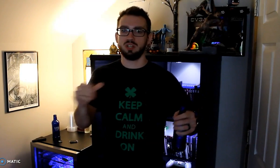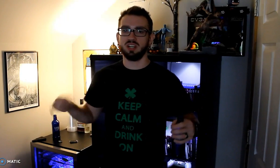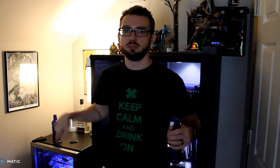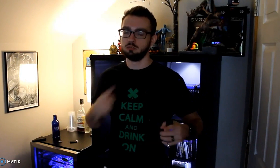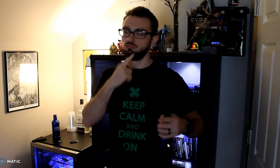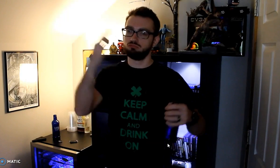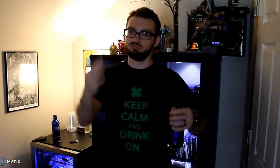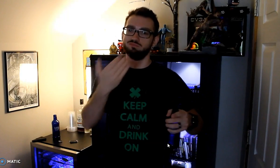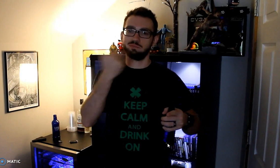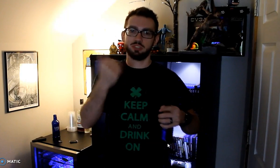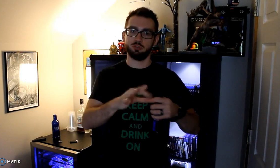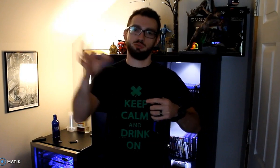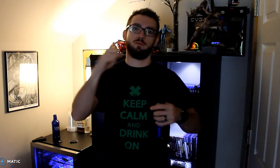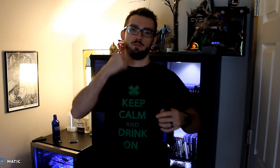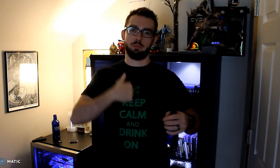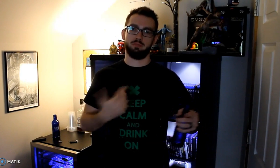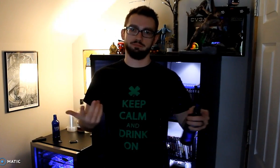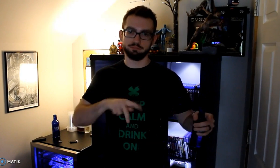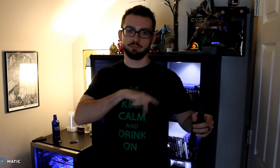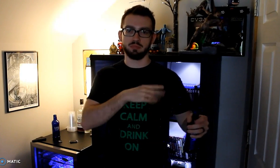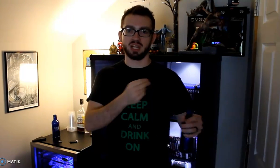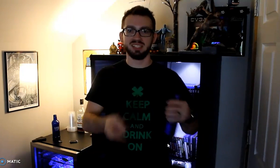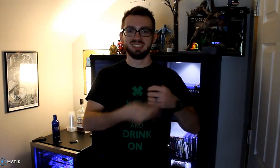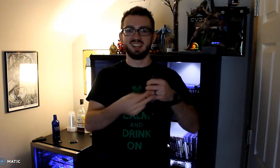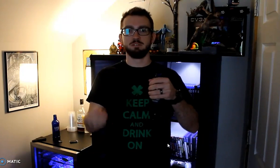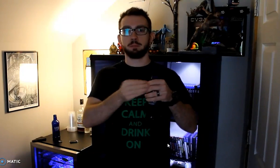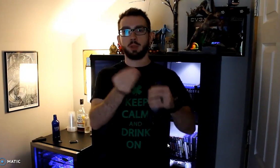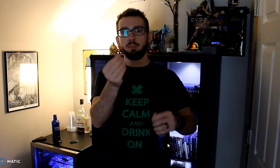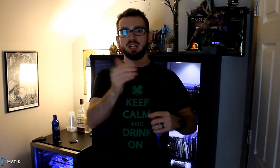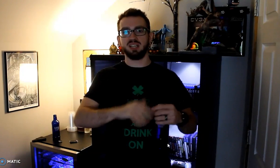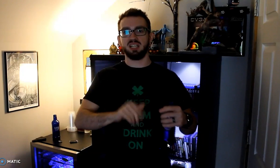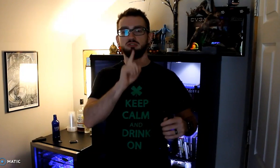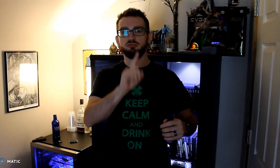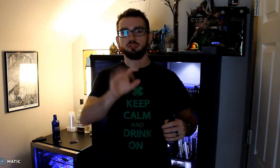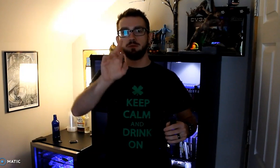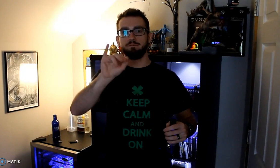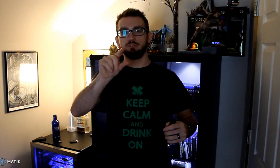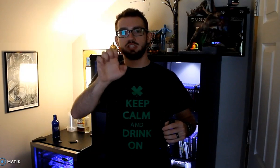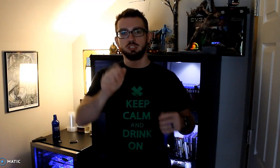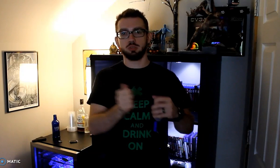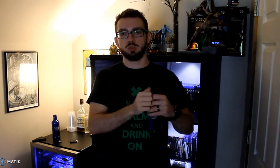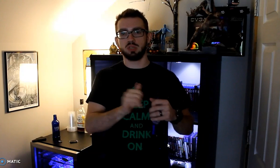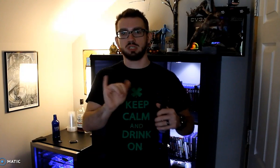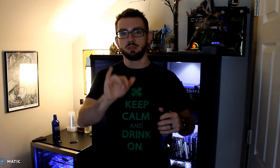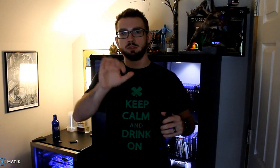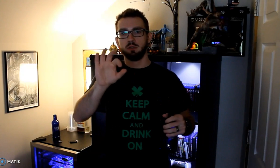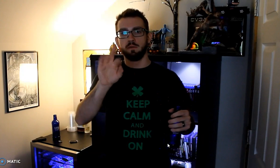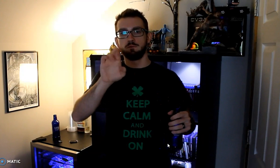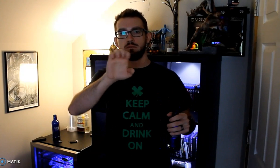And when you compare the price to other things that I saw on Amazon, this is definitely the best thing to save some money for a freezer for just